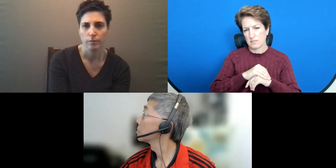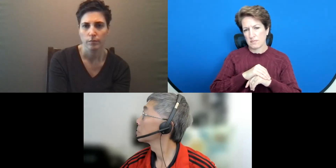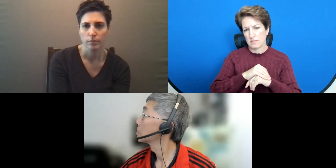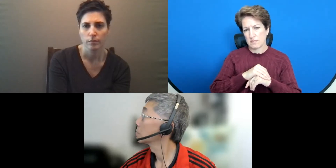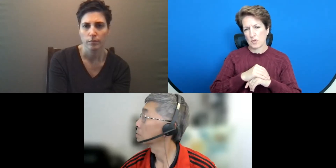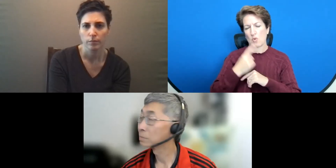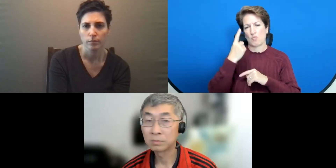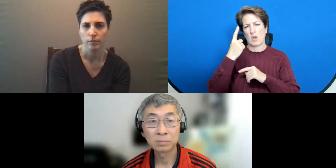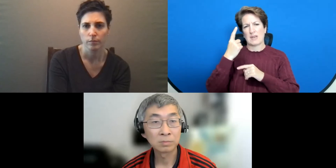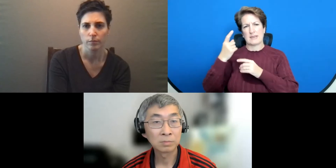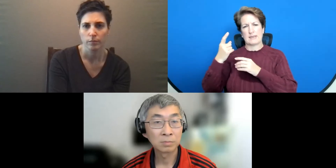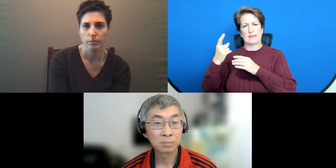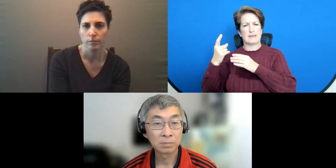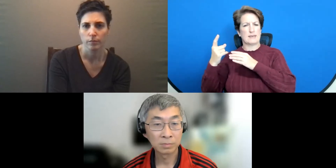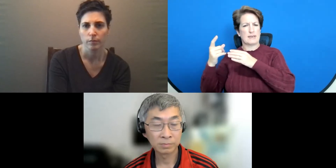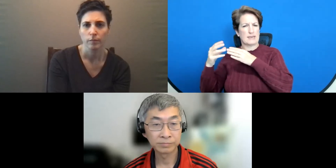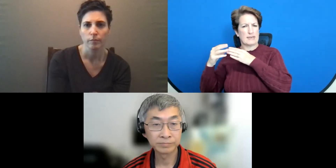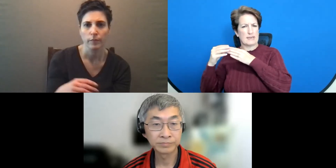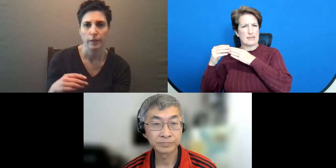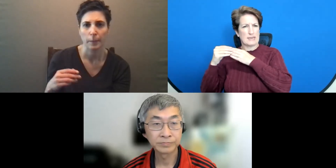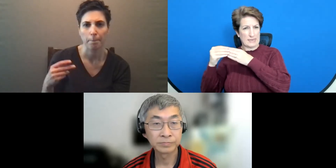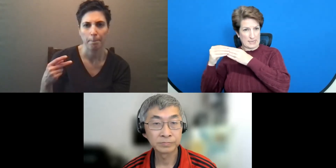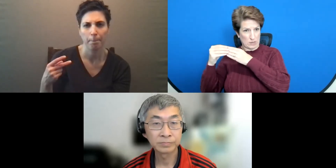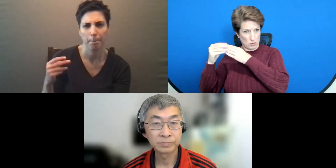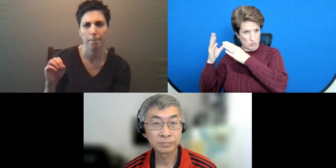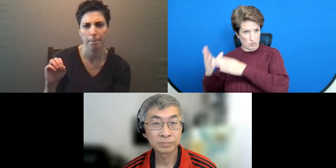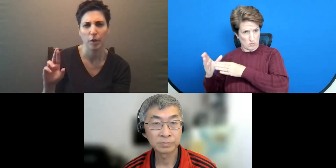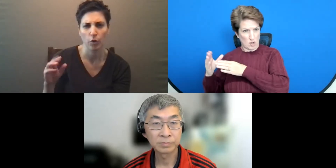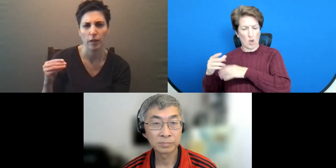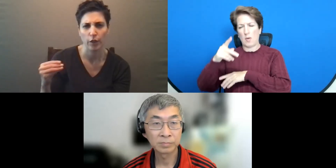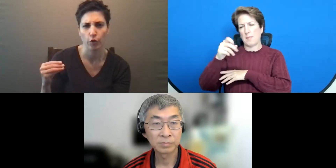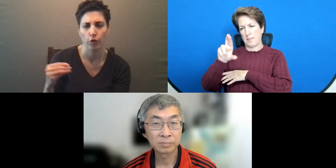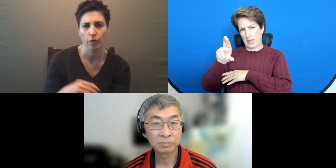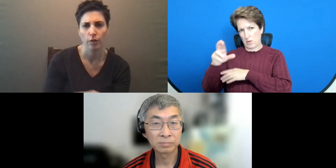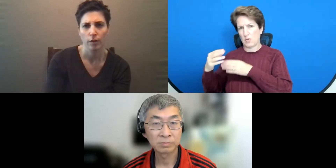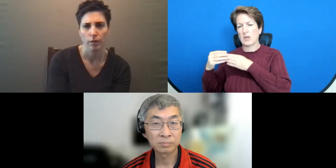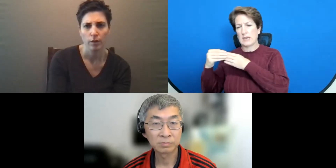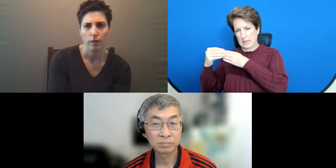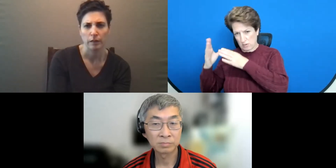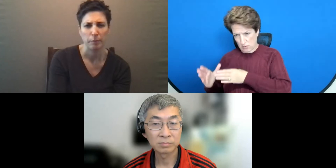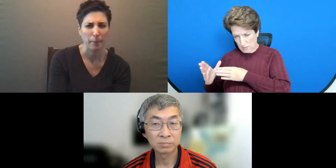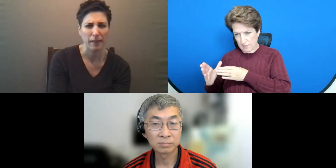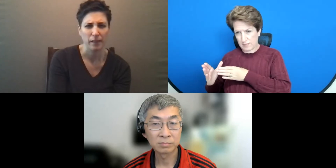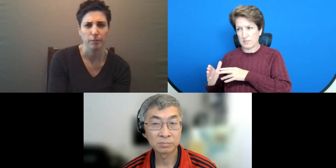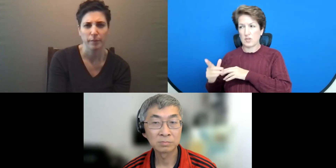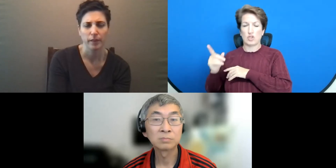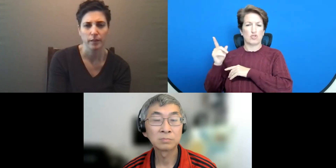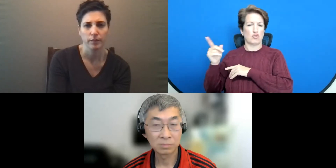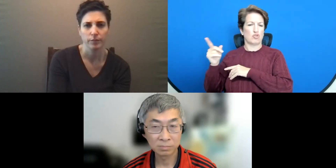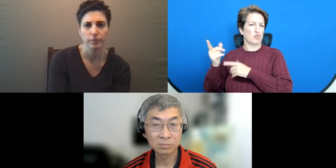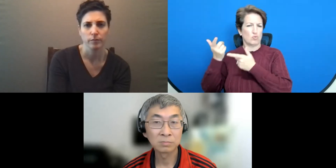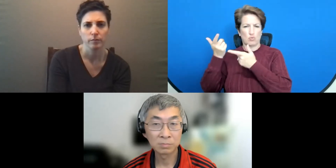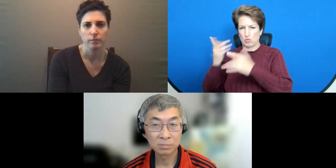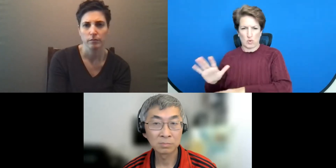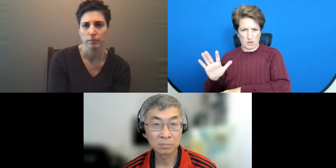leader and she was personally, she was not ready to take the vaccine. She